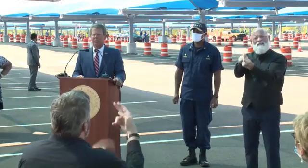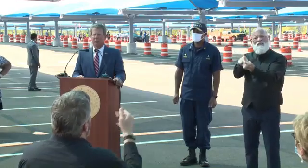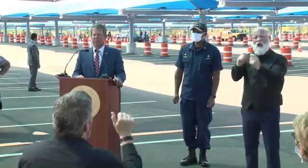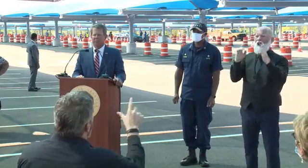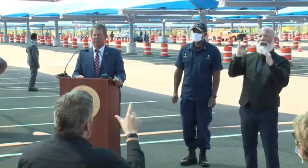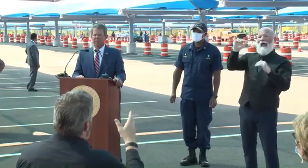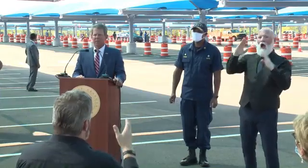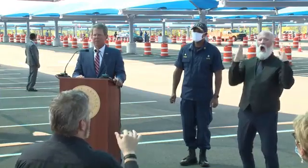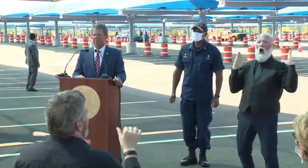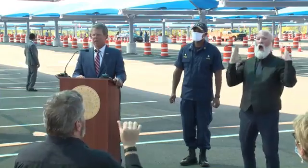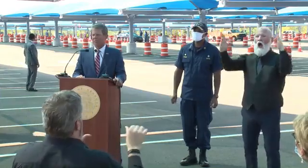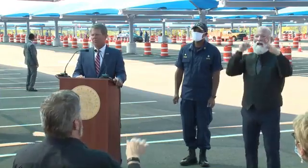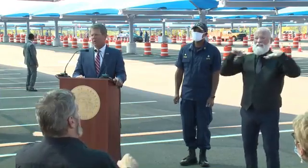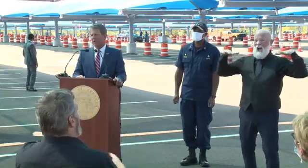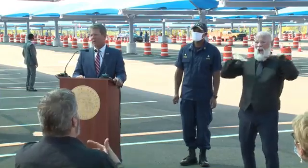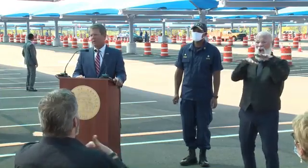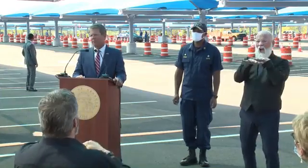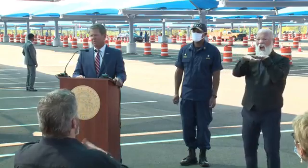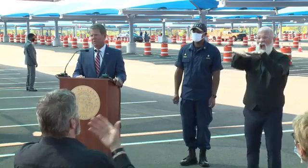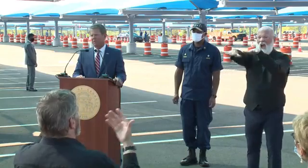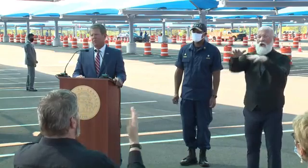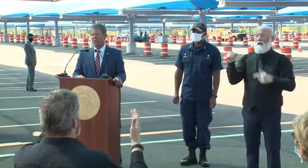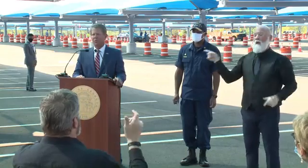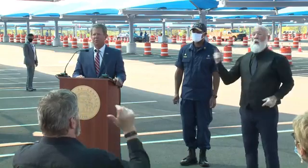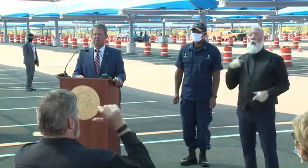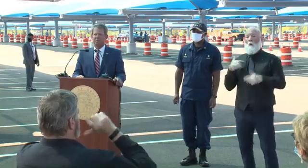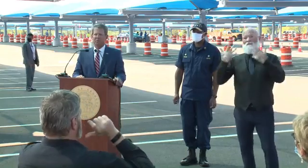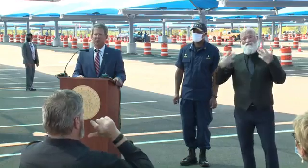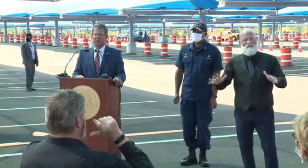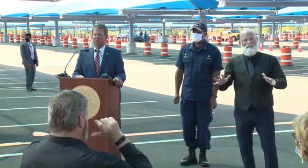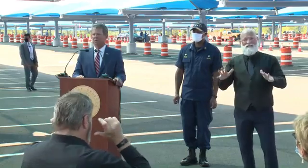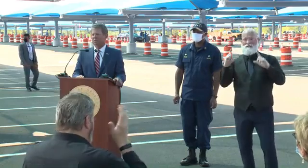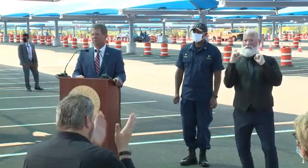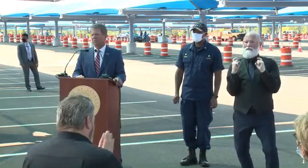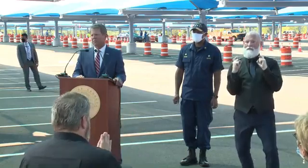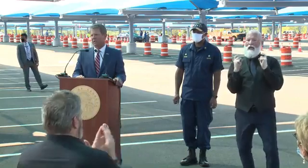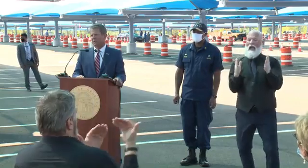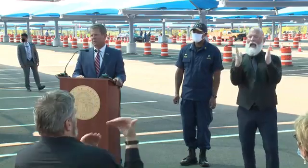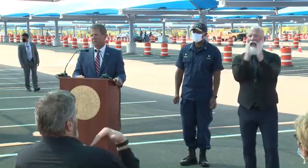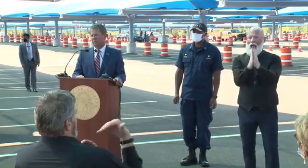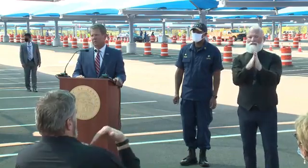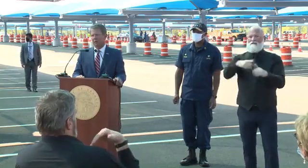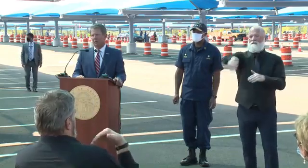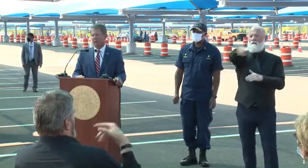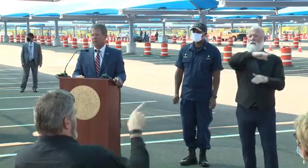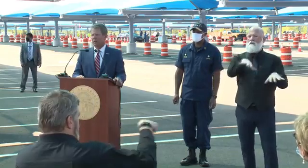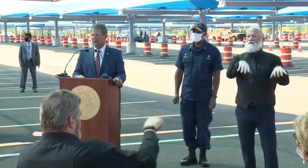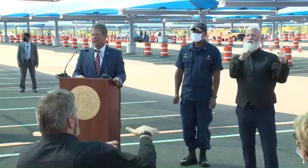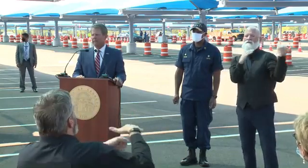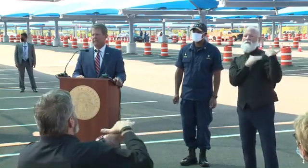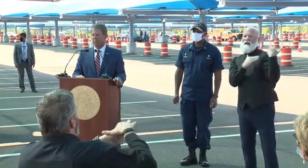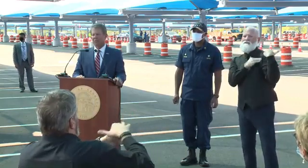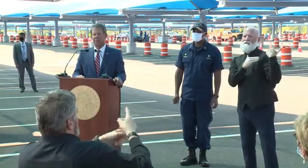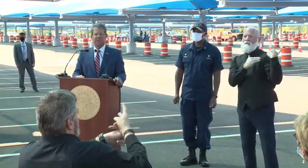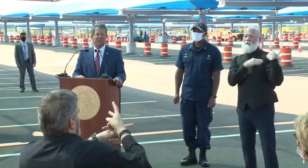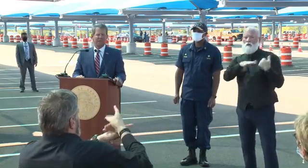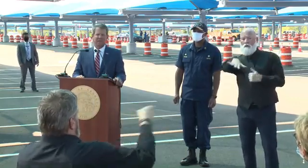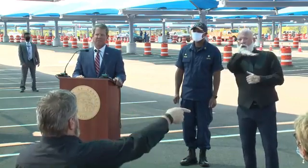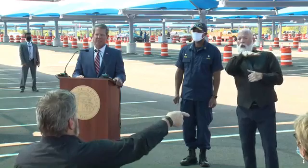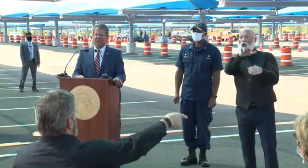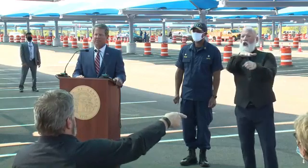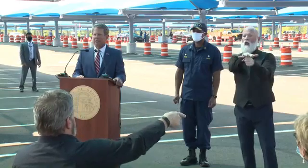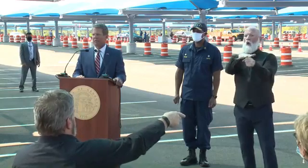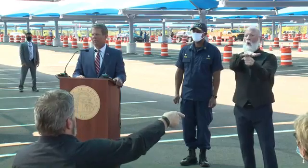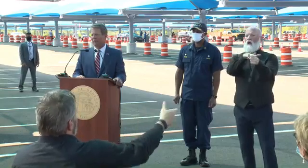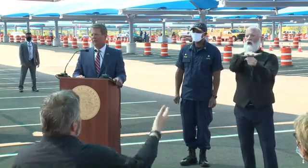Well, we've given the responsibility to the schools, to the local superintendents. Like most things